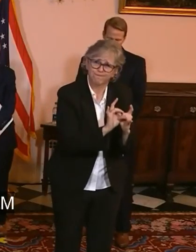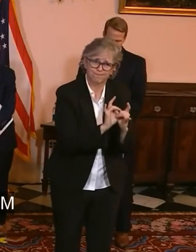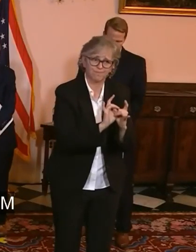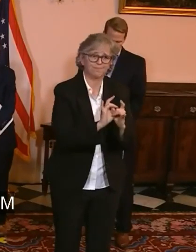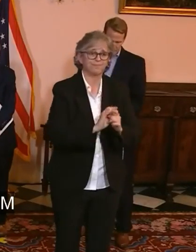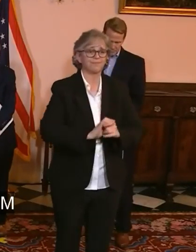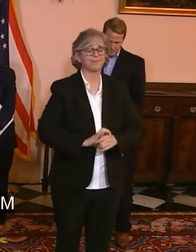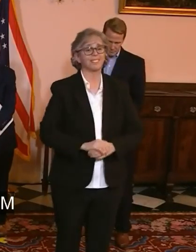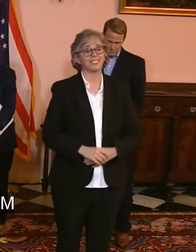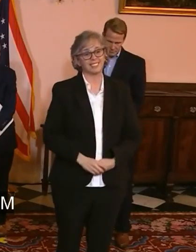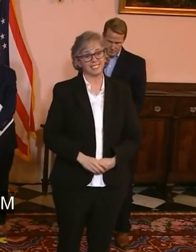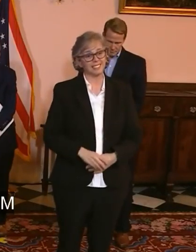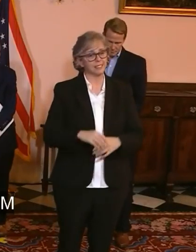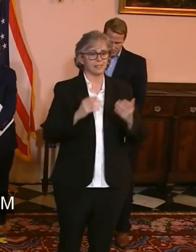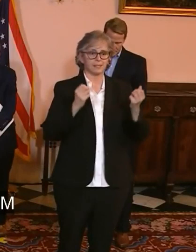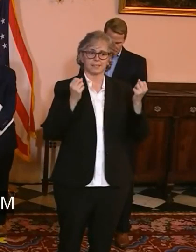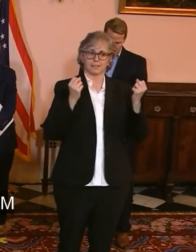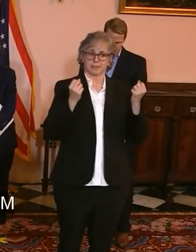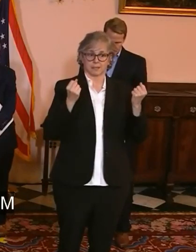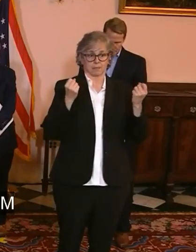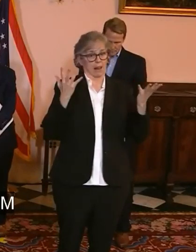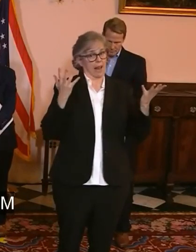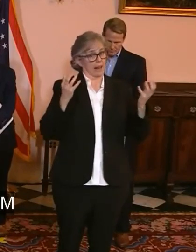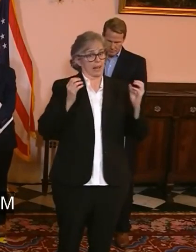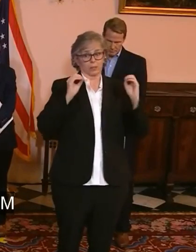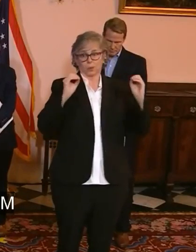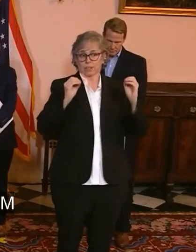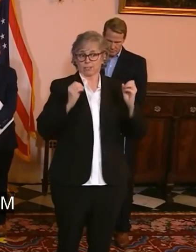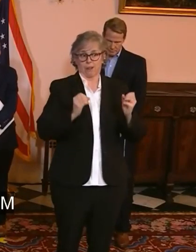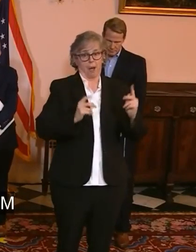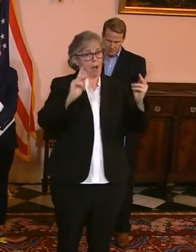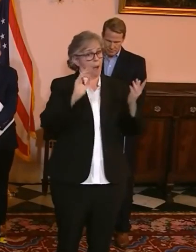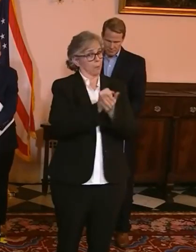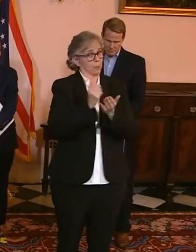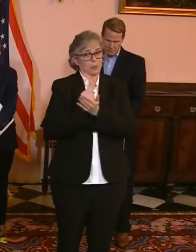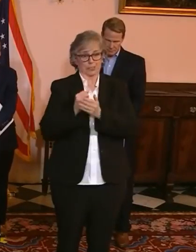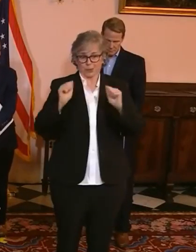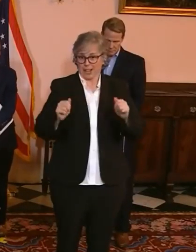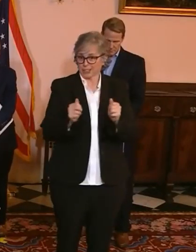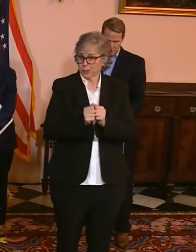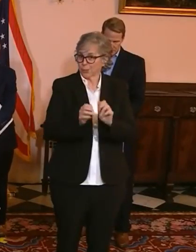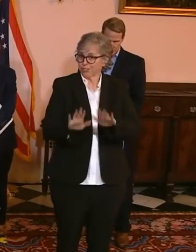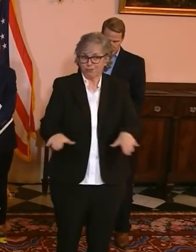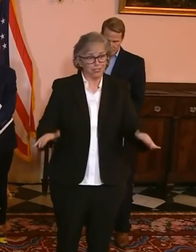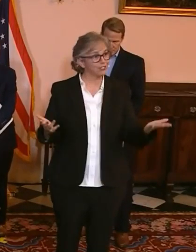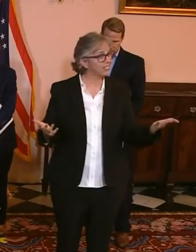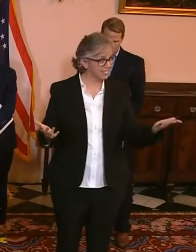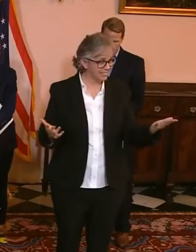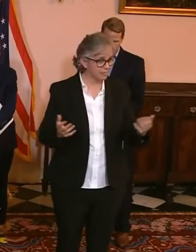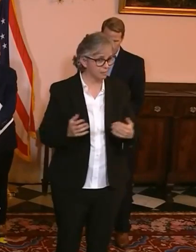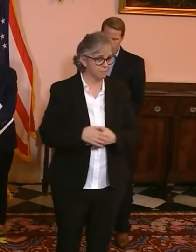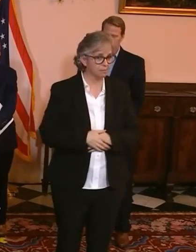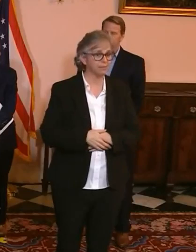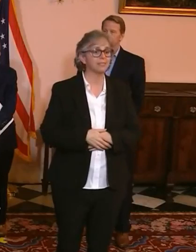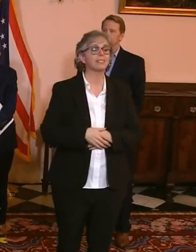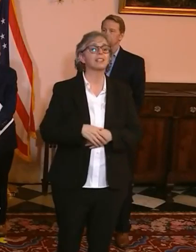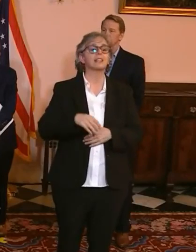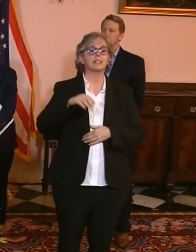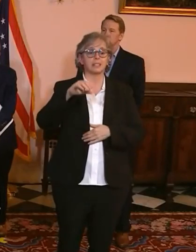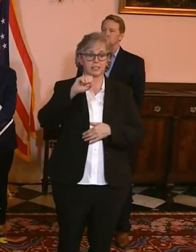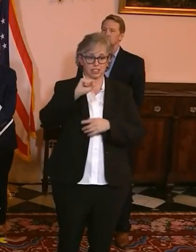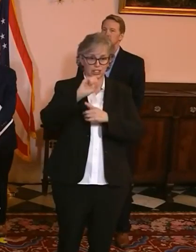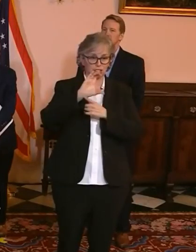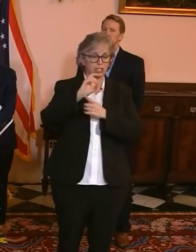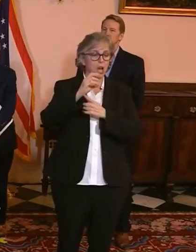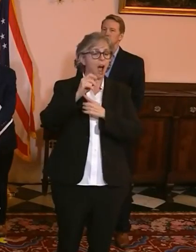kids. Scholastic has opened up a great program, so you can check that out on different things that you can